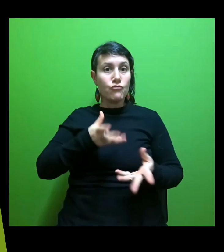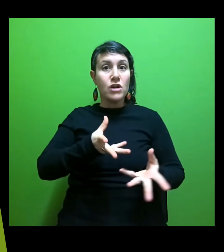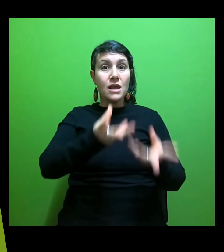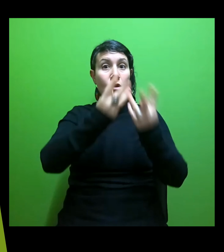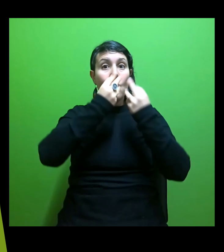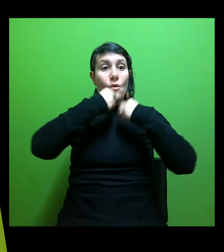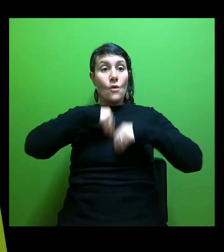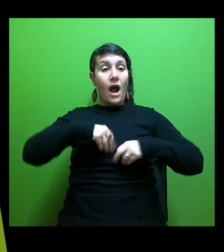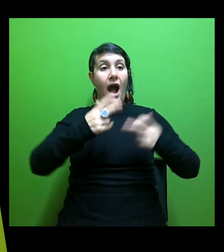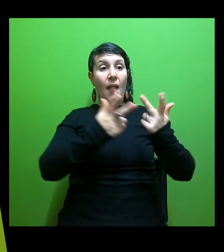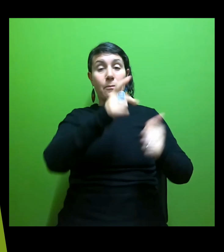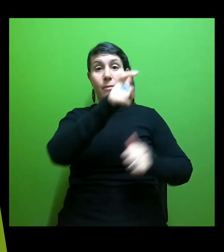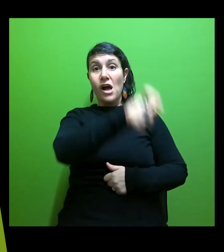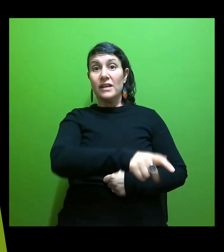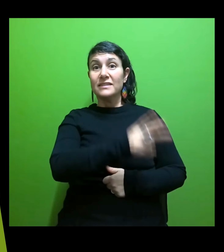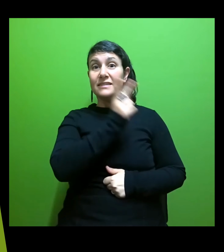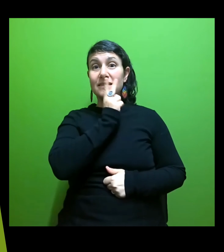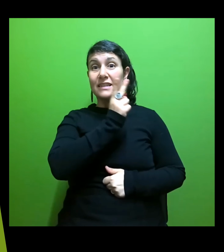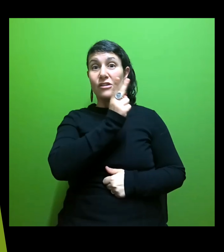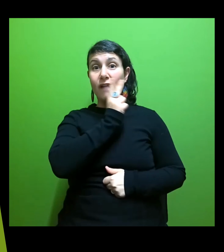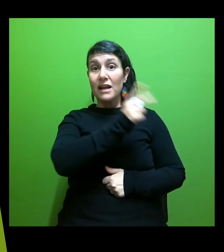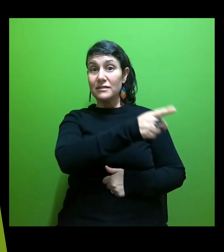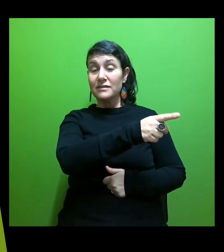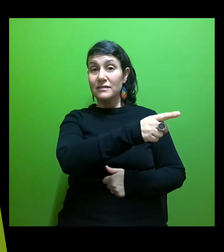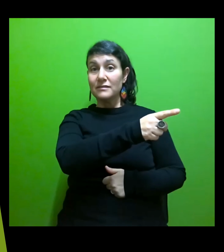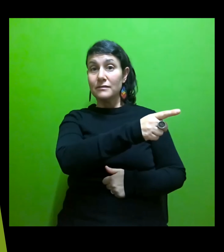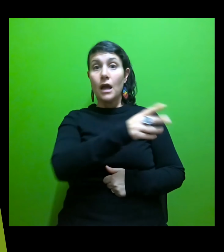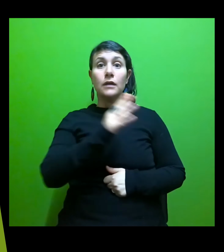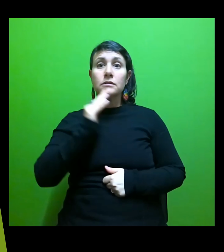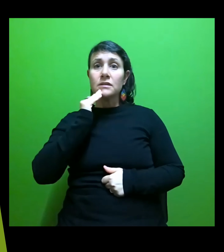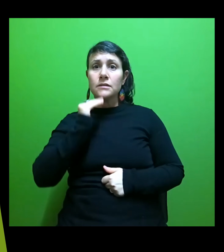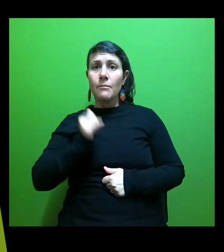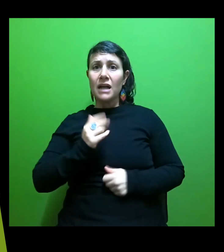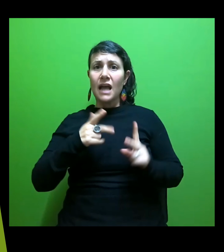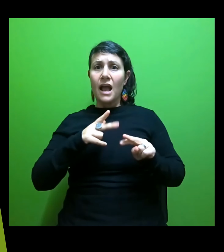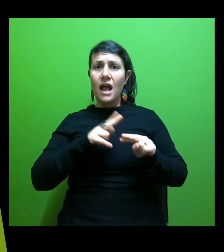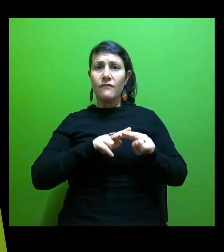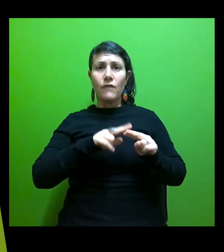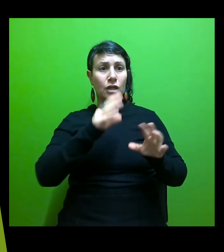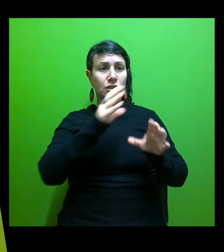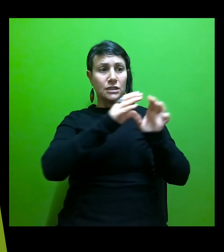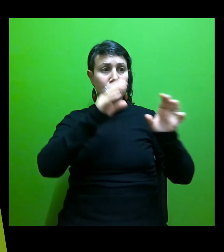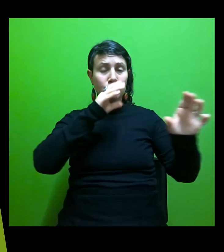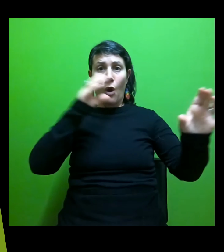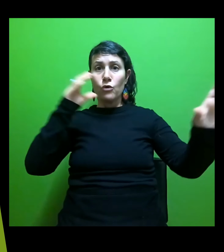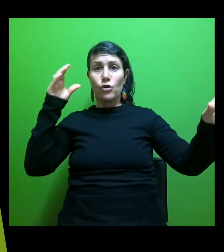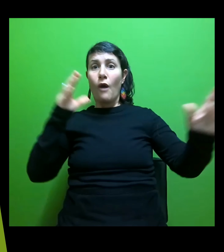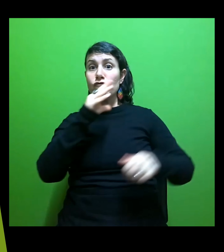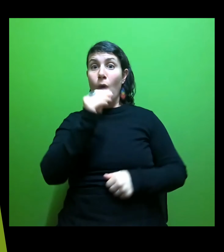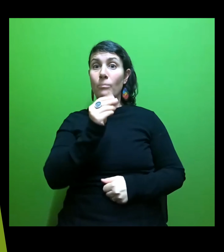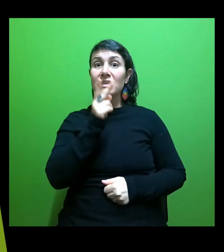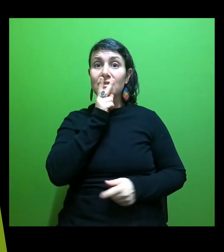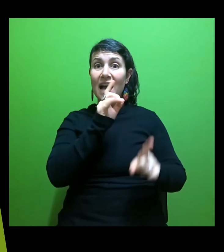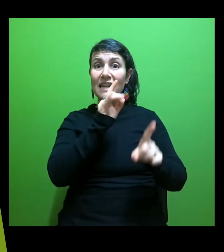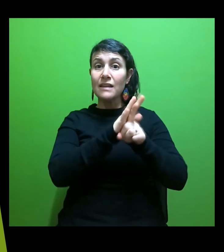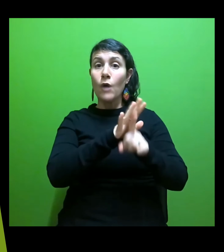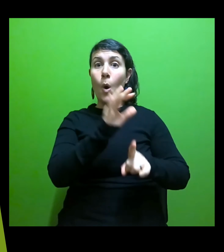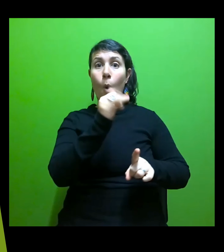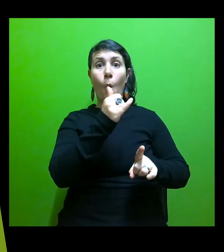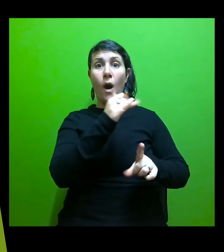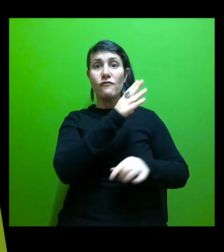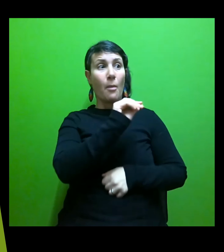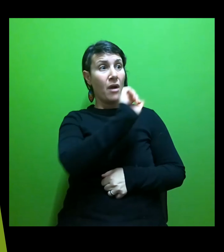smoke that's coming out of the lit end of the cigarette or the smoke that the smoker has breathed out from their lungs. It